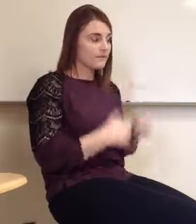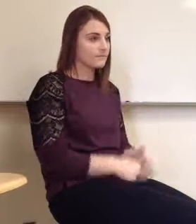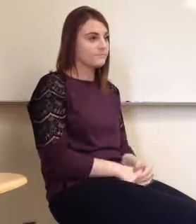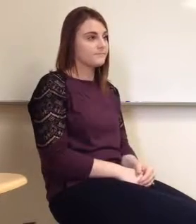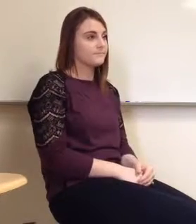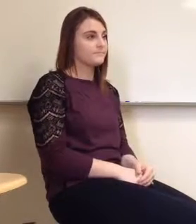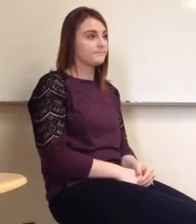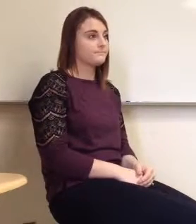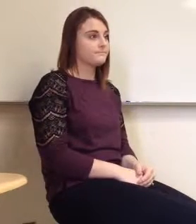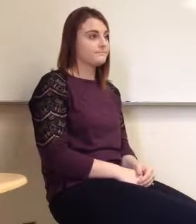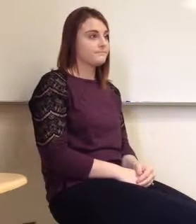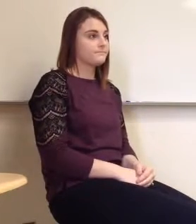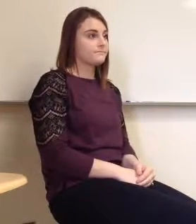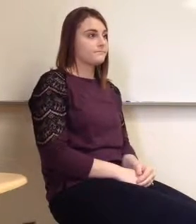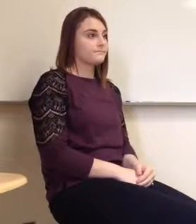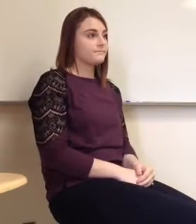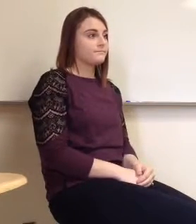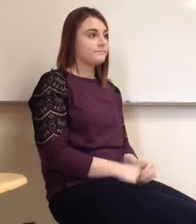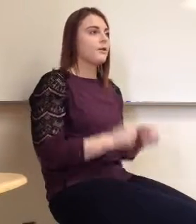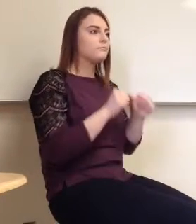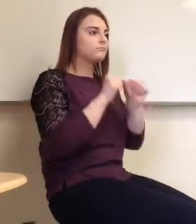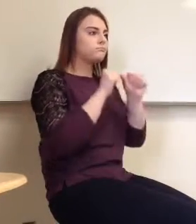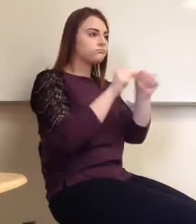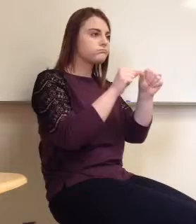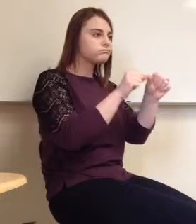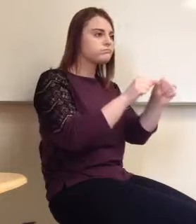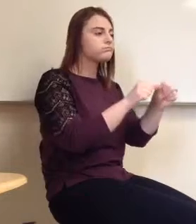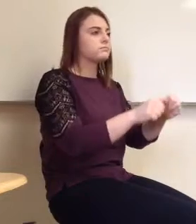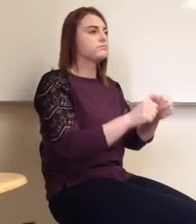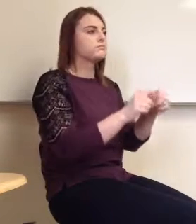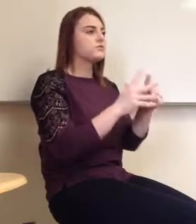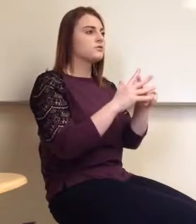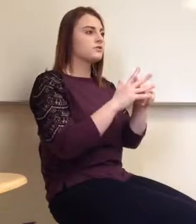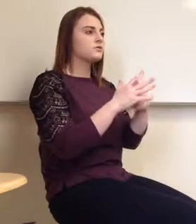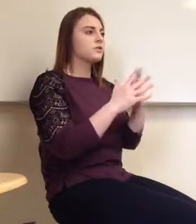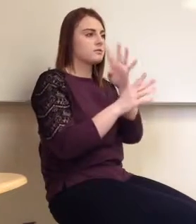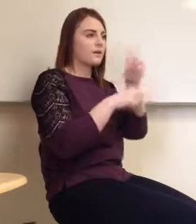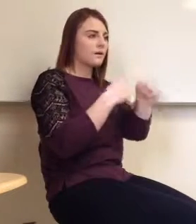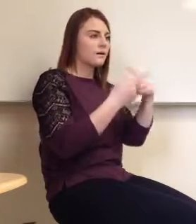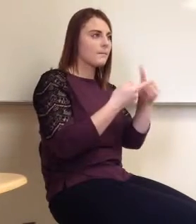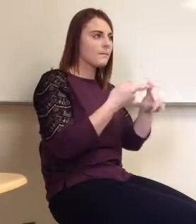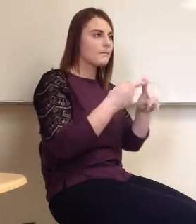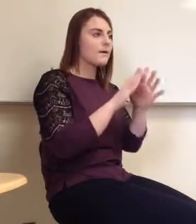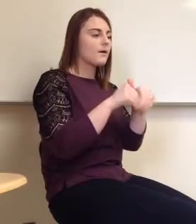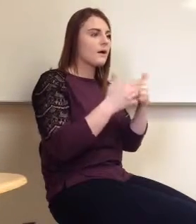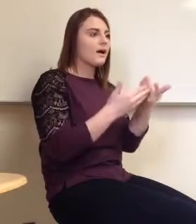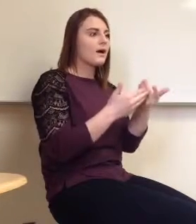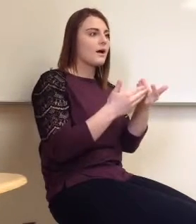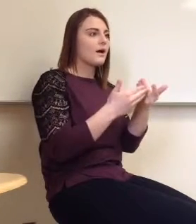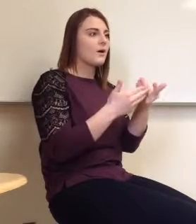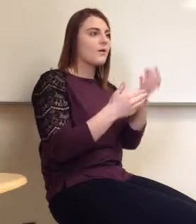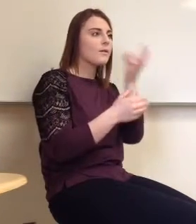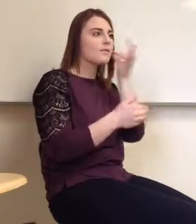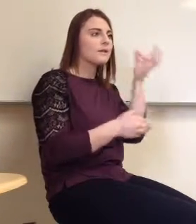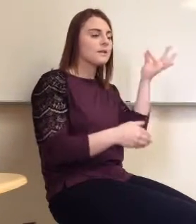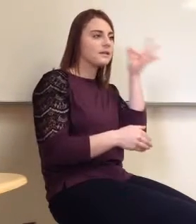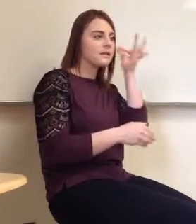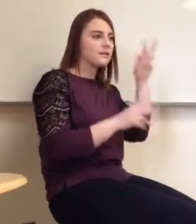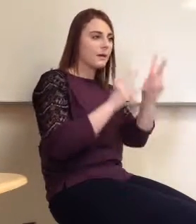the next paragraph. And he talks about how the Native American students were not